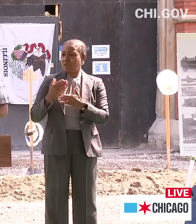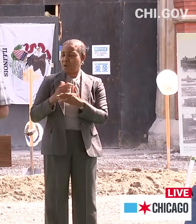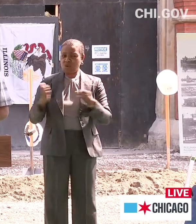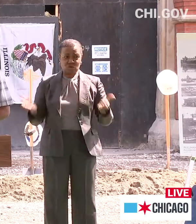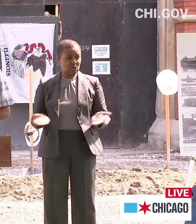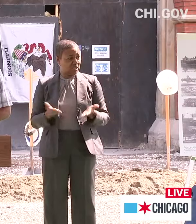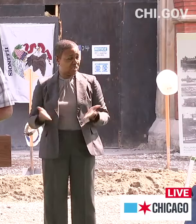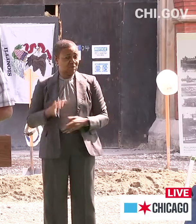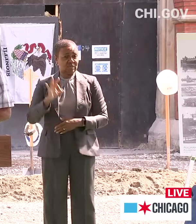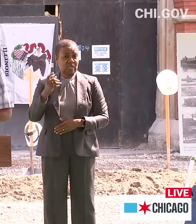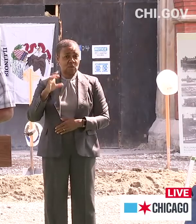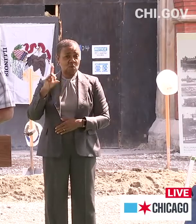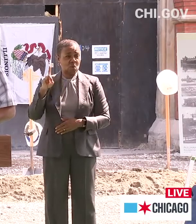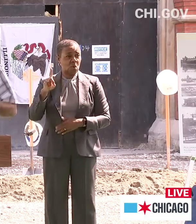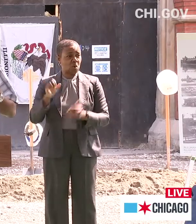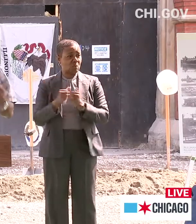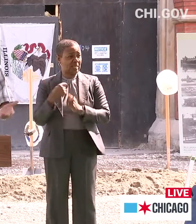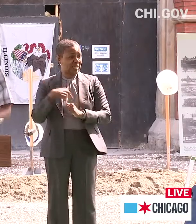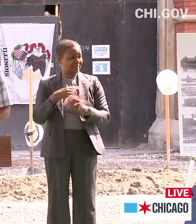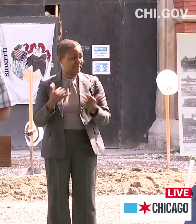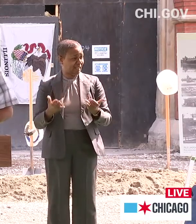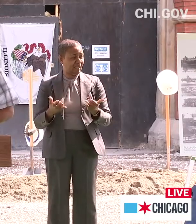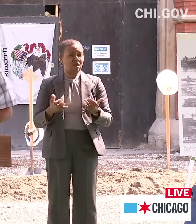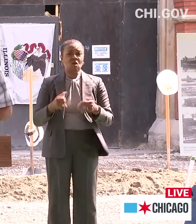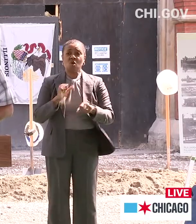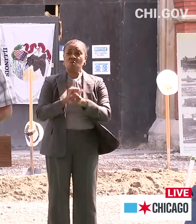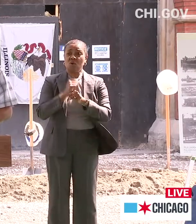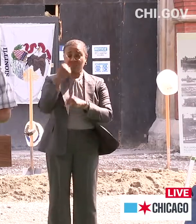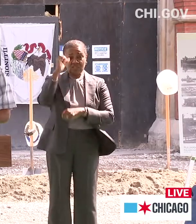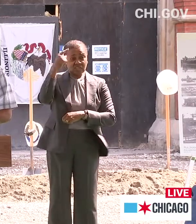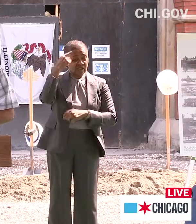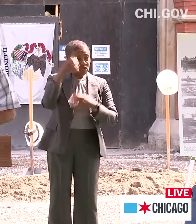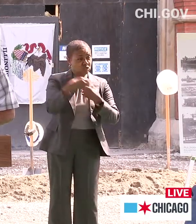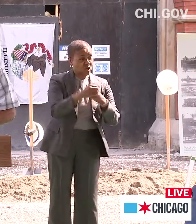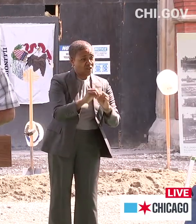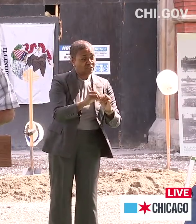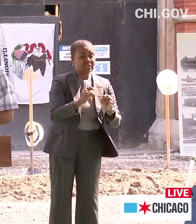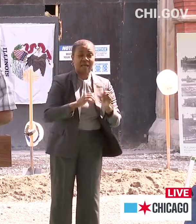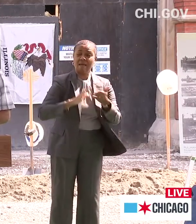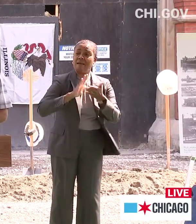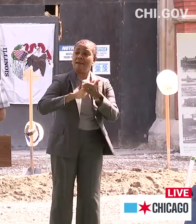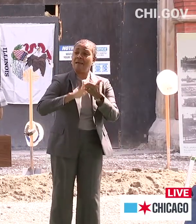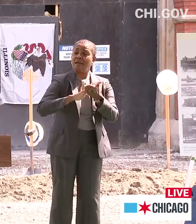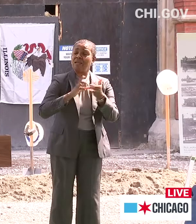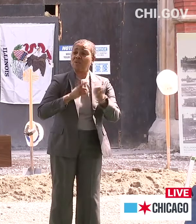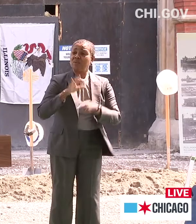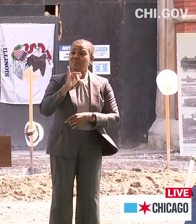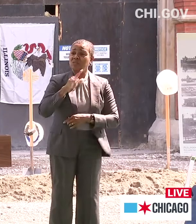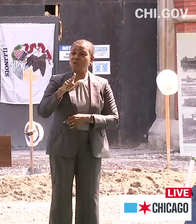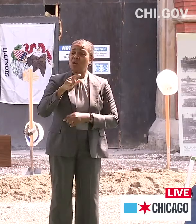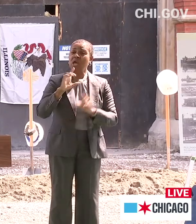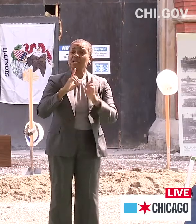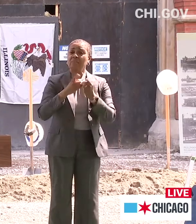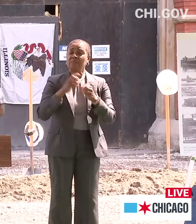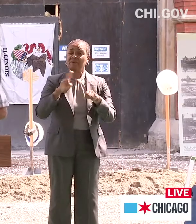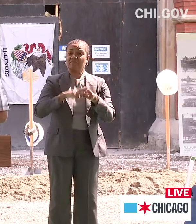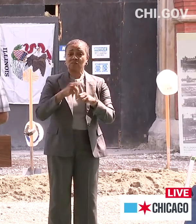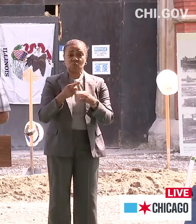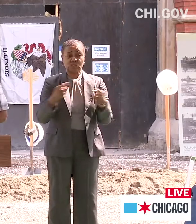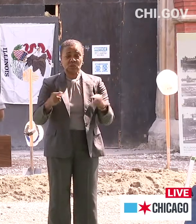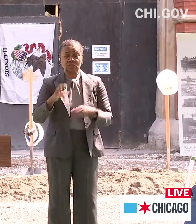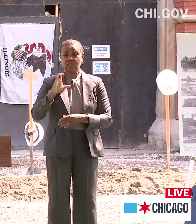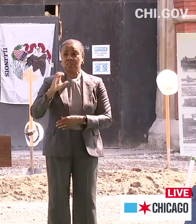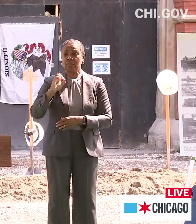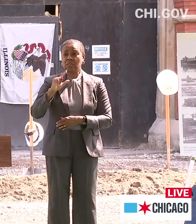here in the Ninth Ward with us today who works for the governor. Let's give it up for the Director of Illinois Department of Natural Resources,